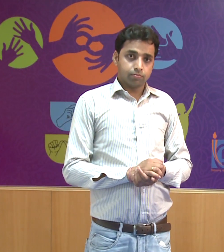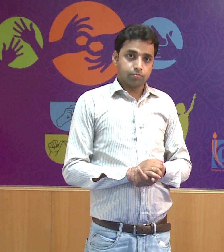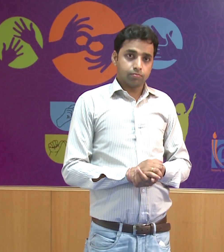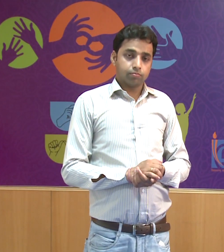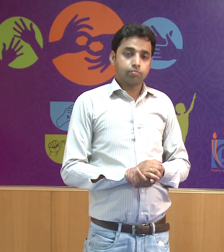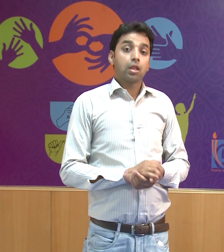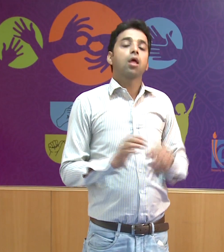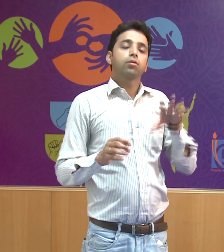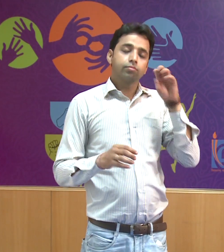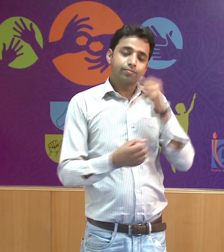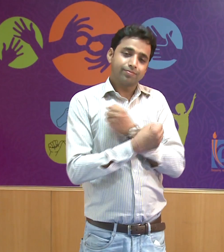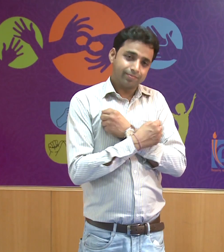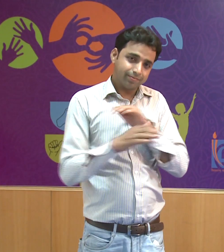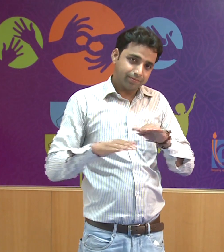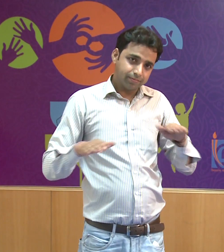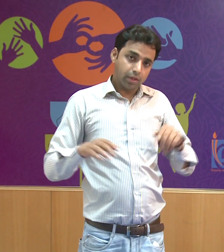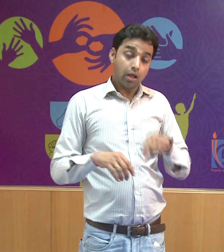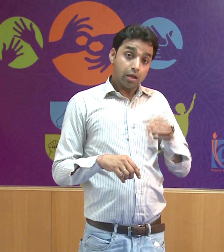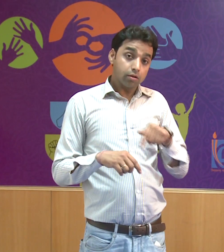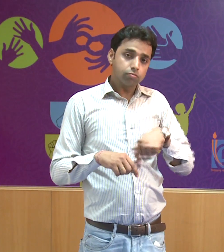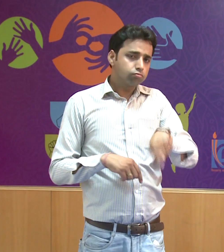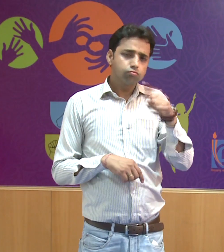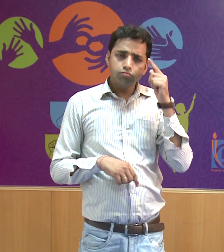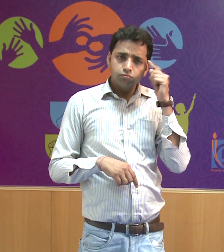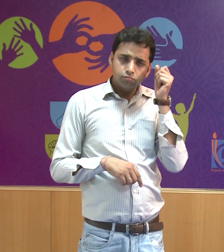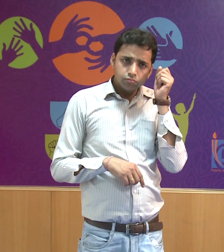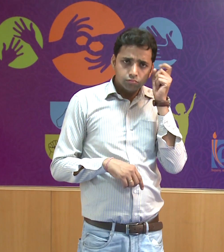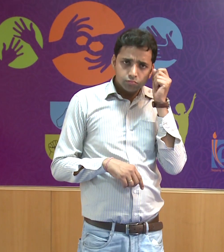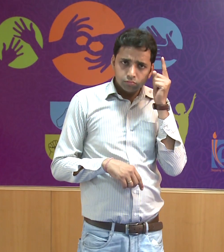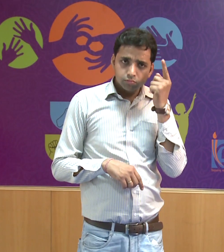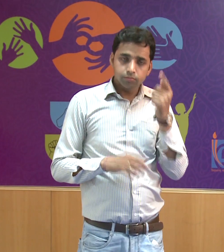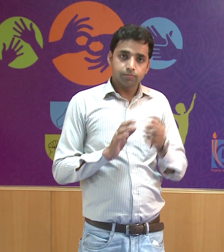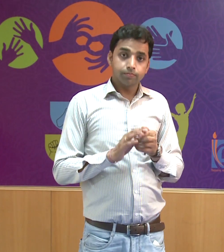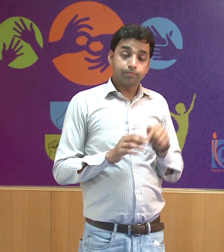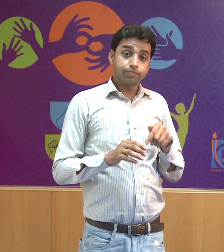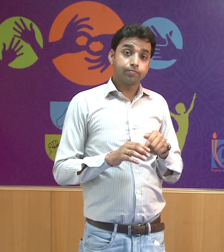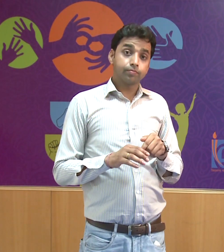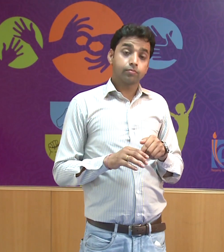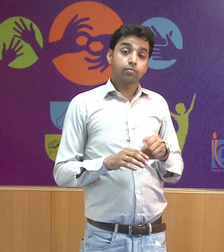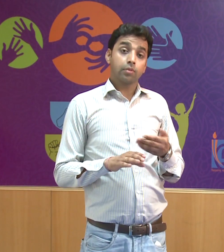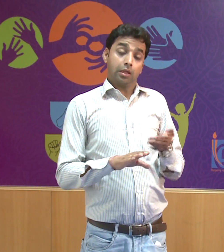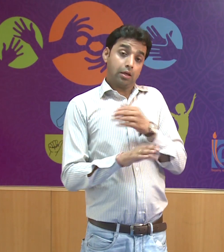Learners, it should be remembered that an indirect effect